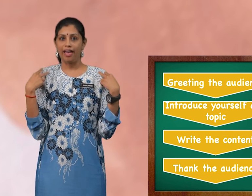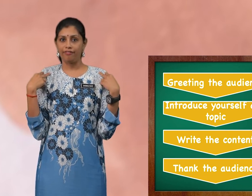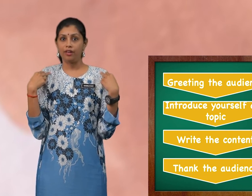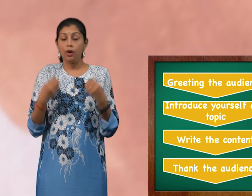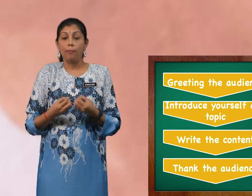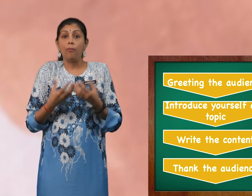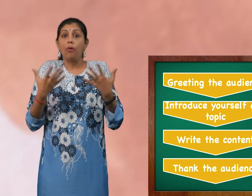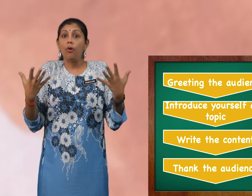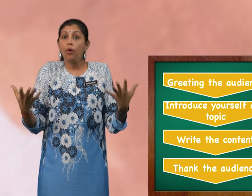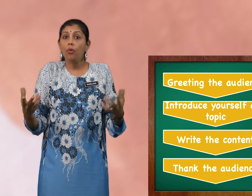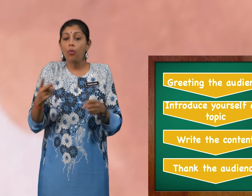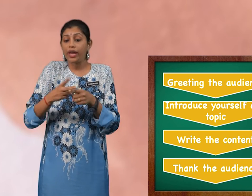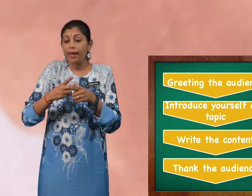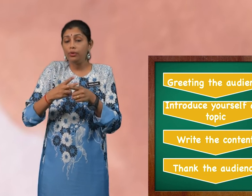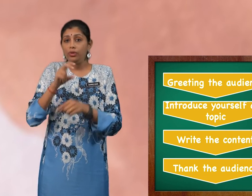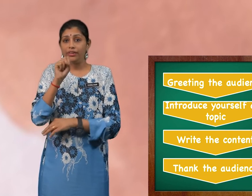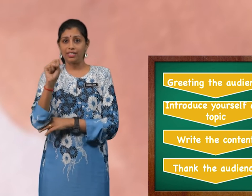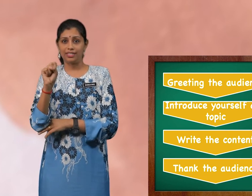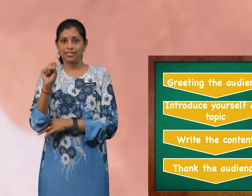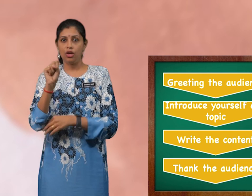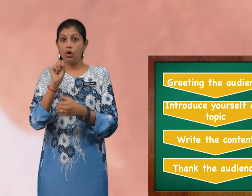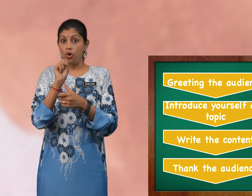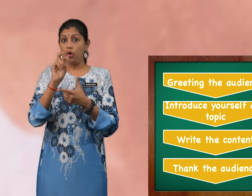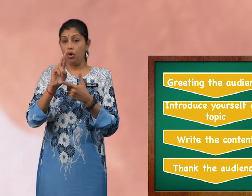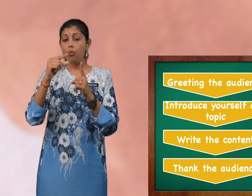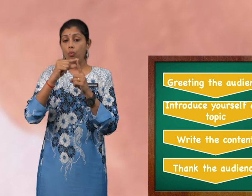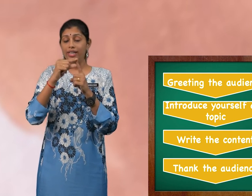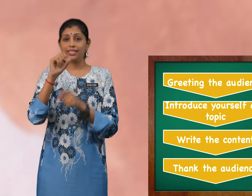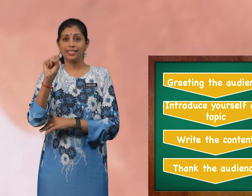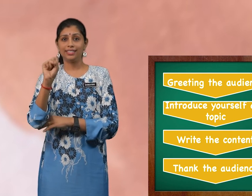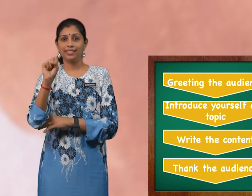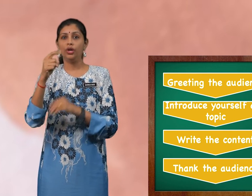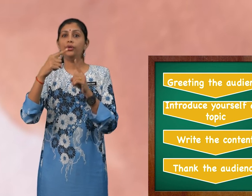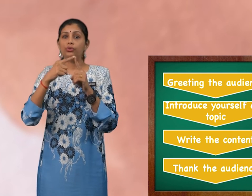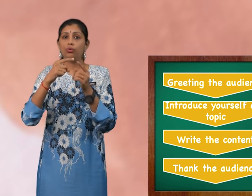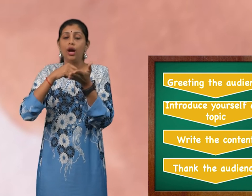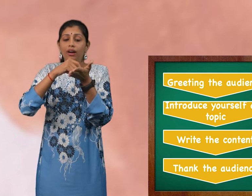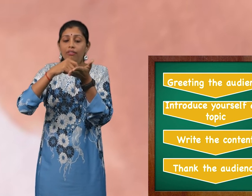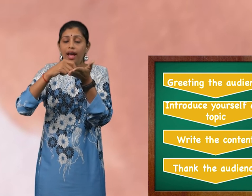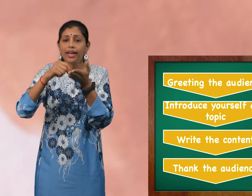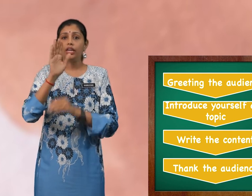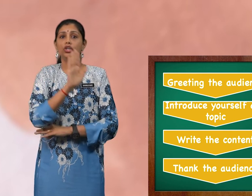have more vocabularies or words to write